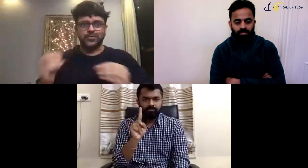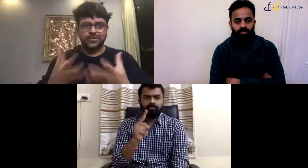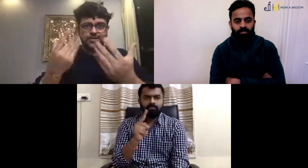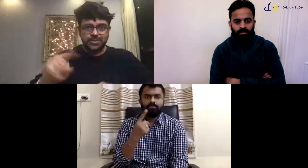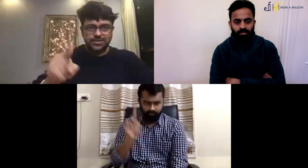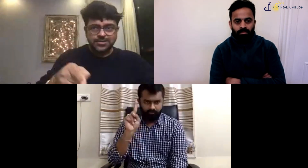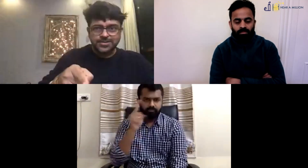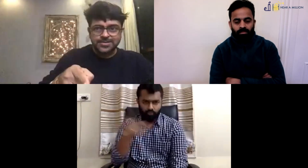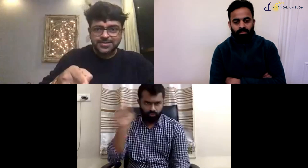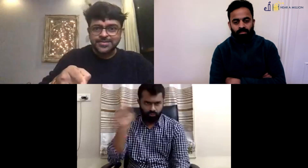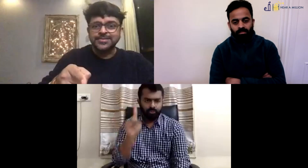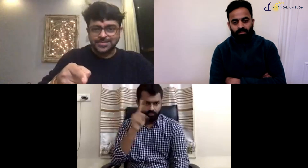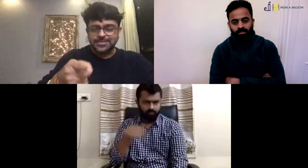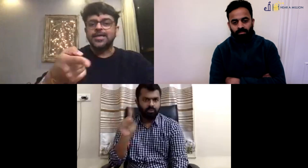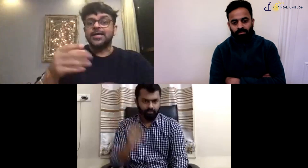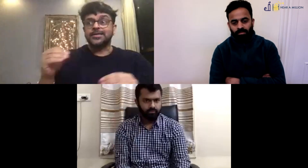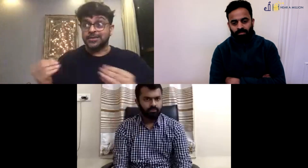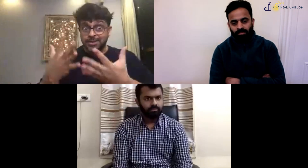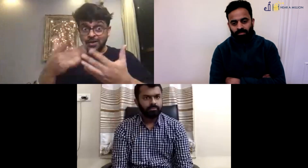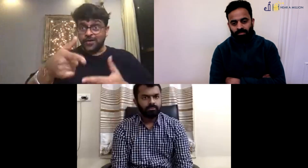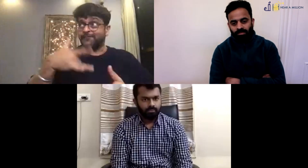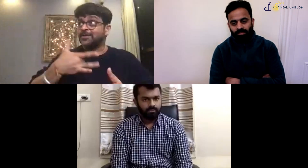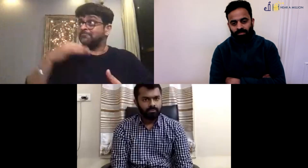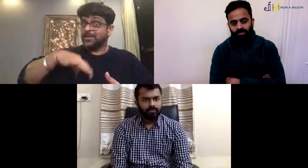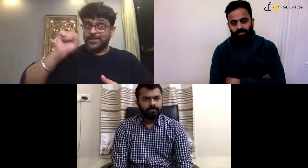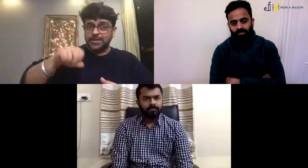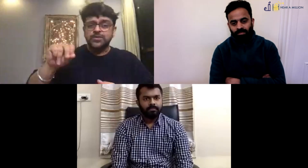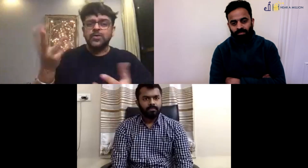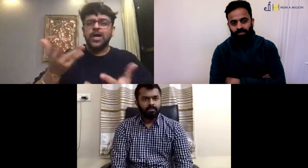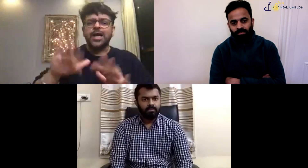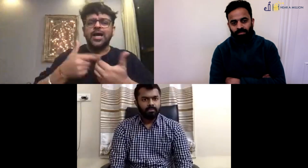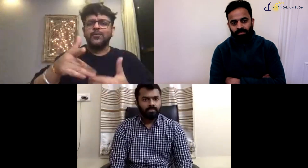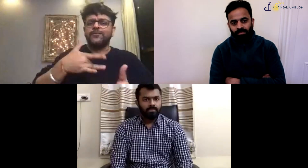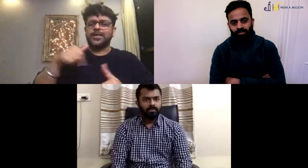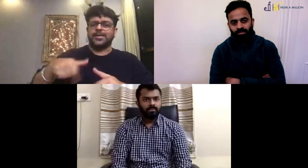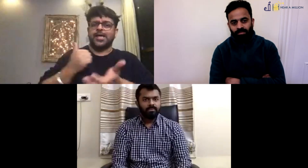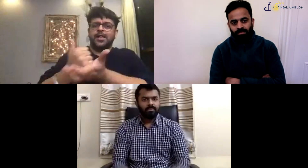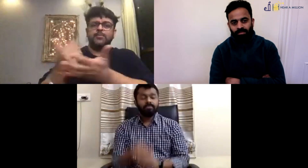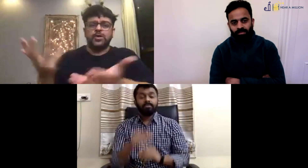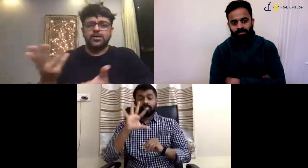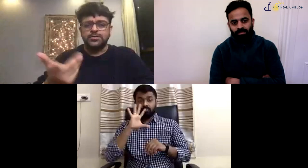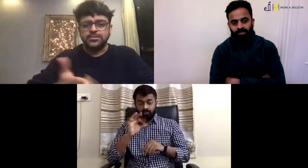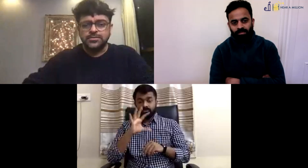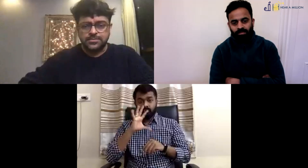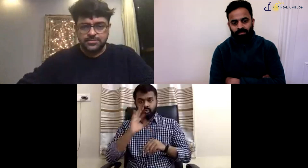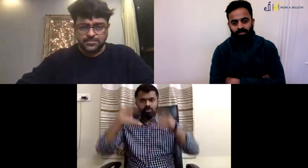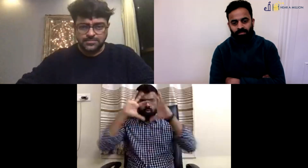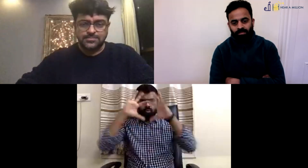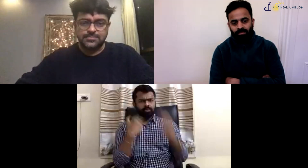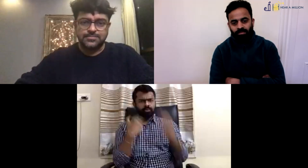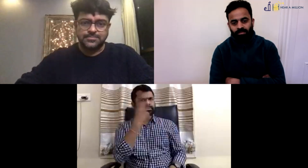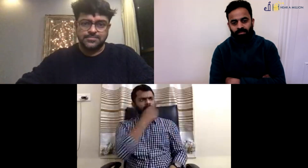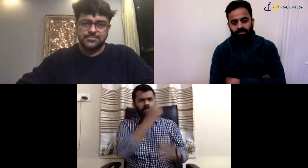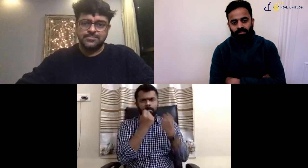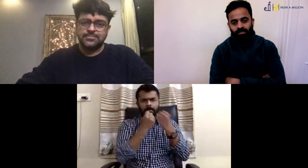idea that you wanted to do these lives, right? Correct. Yeah, right. So do you think these have been beneficial, or how do you think this has